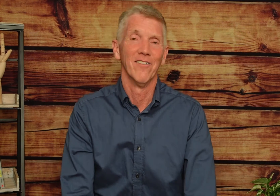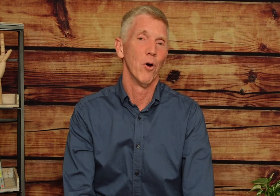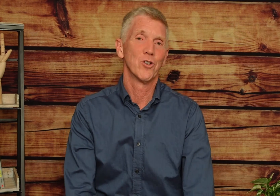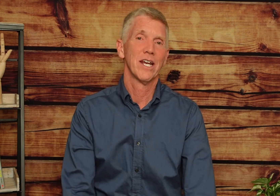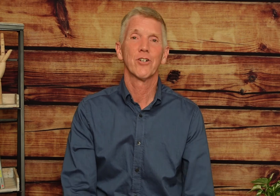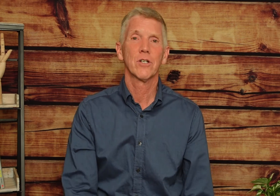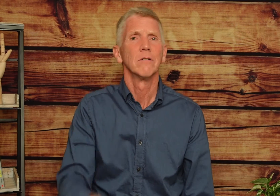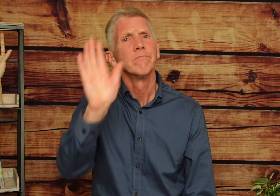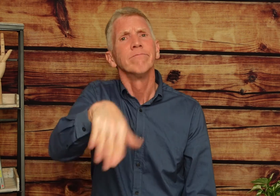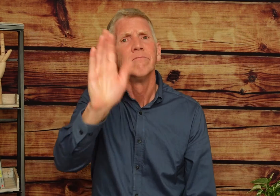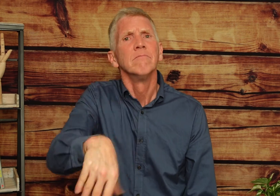most teachers.